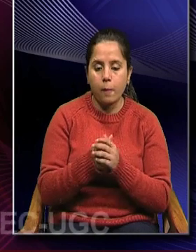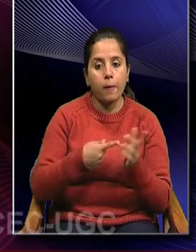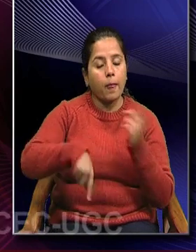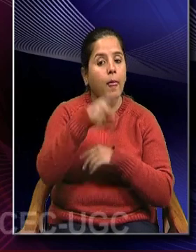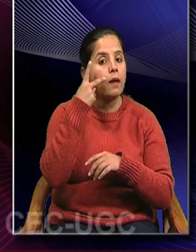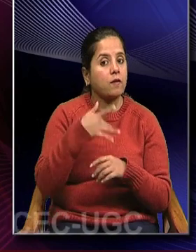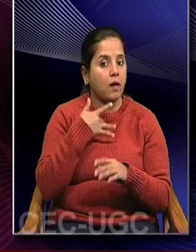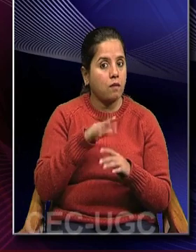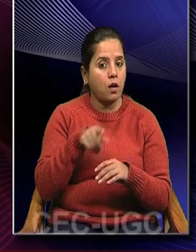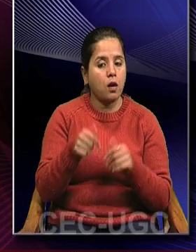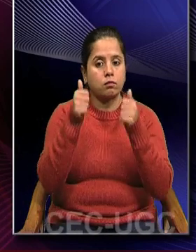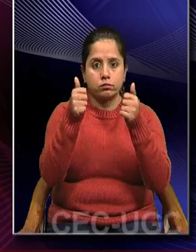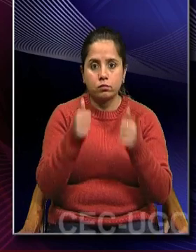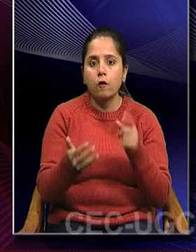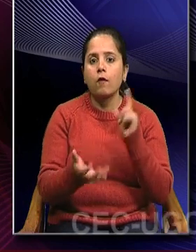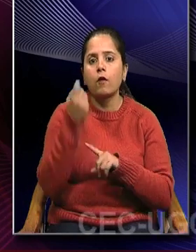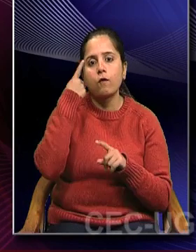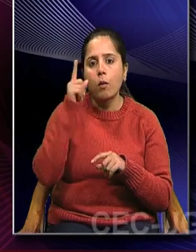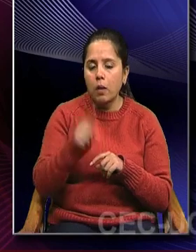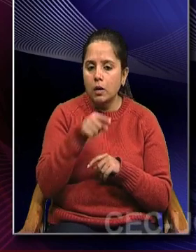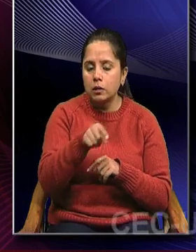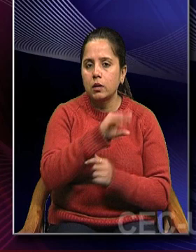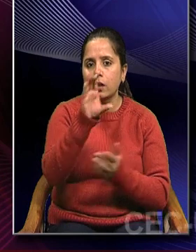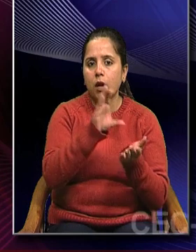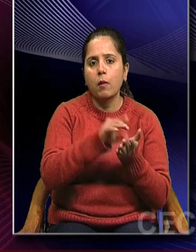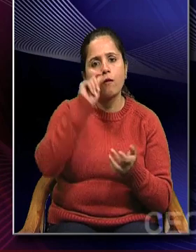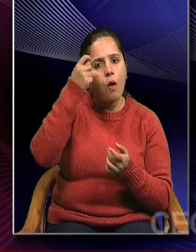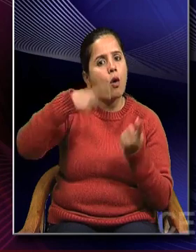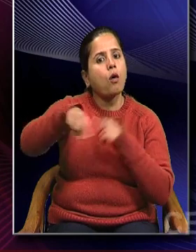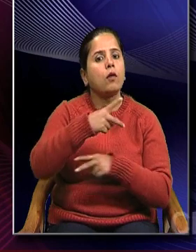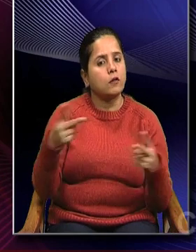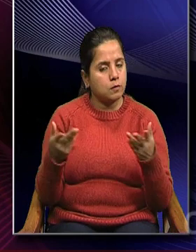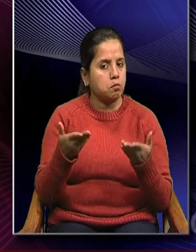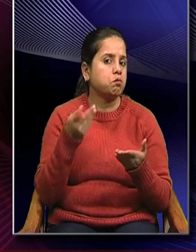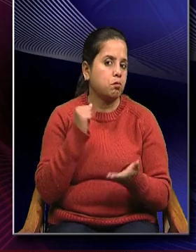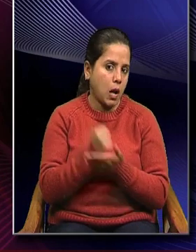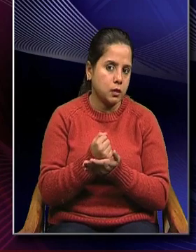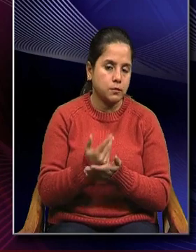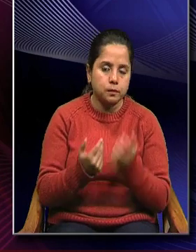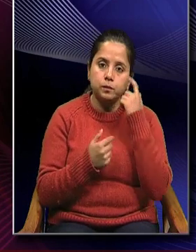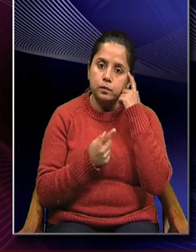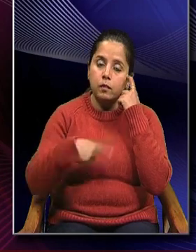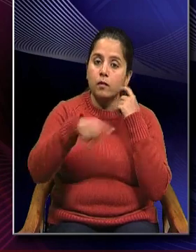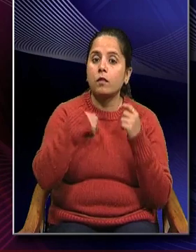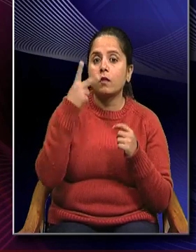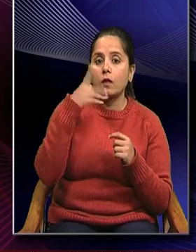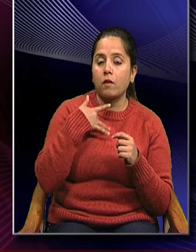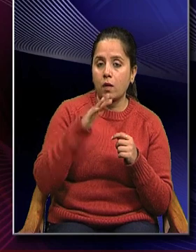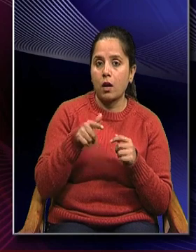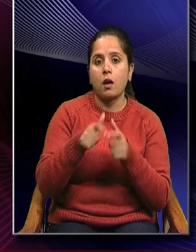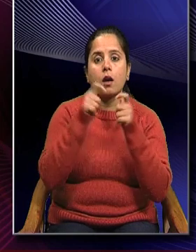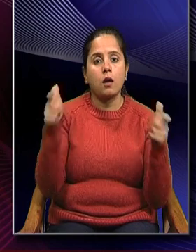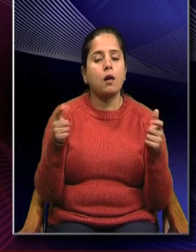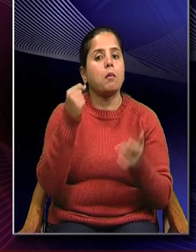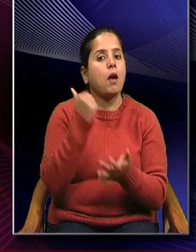that how the outlets had to be found for this capital abroad as well. So we see that how the big